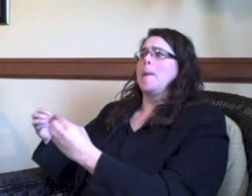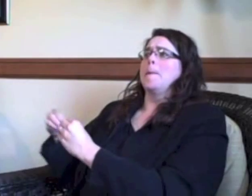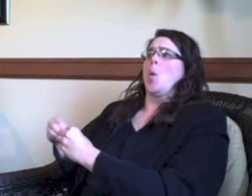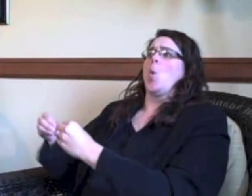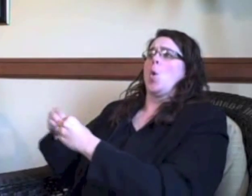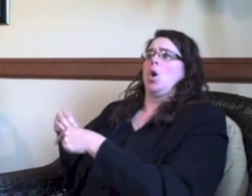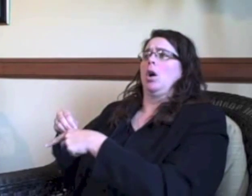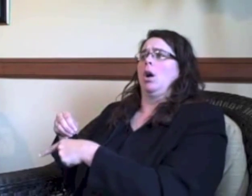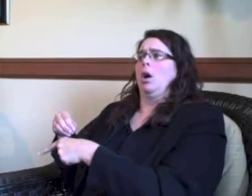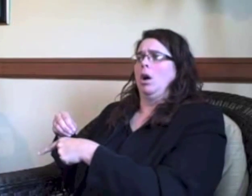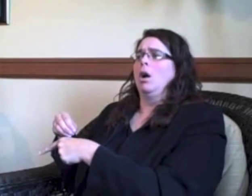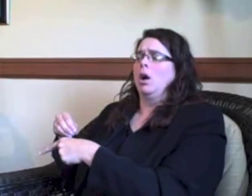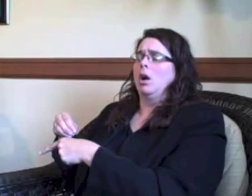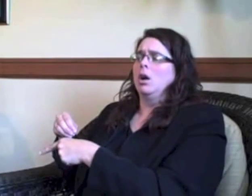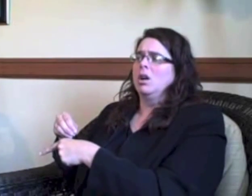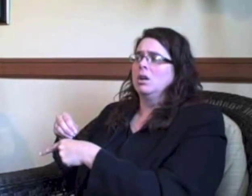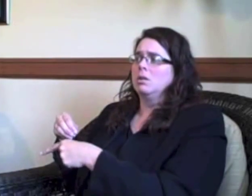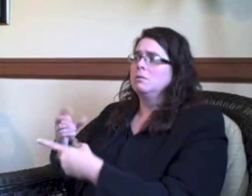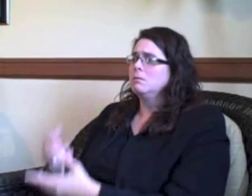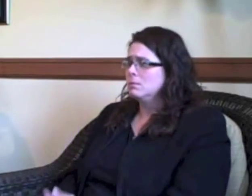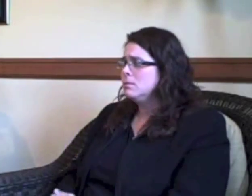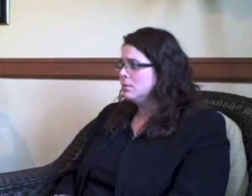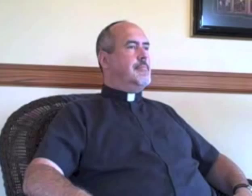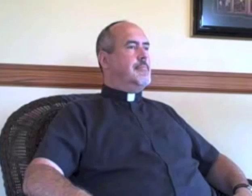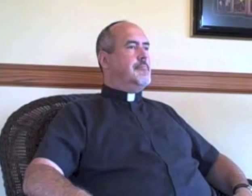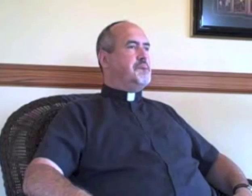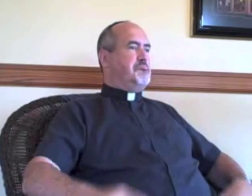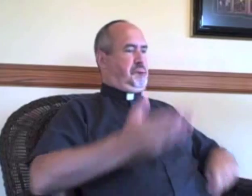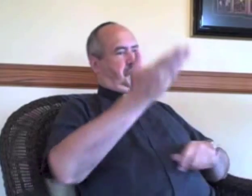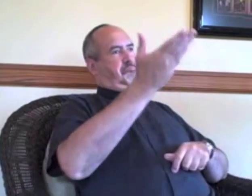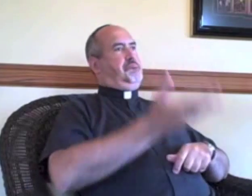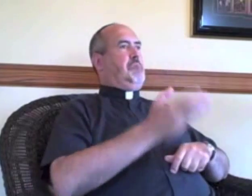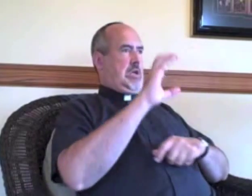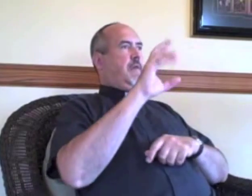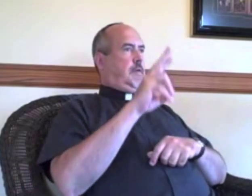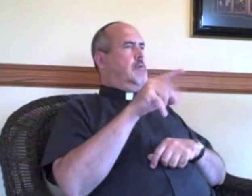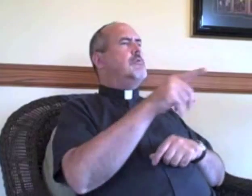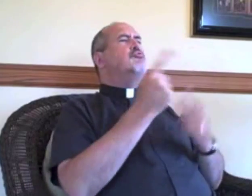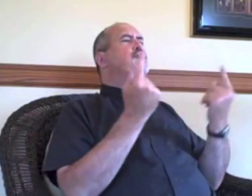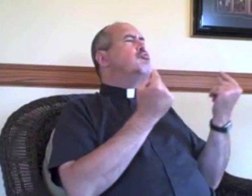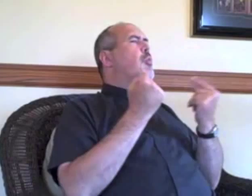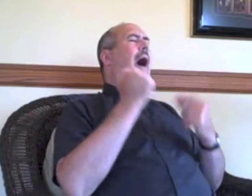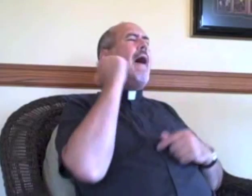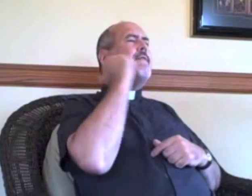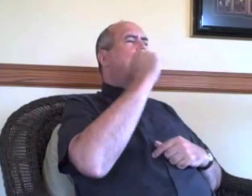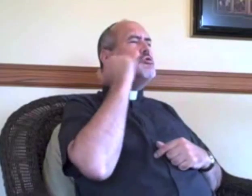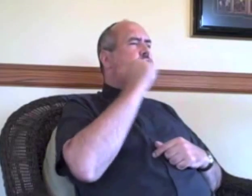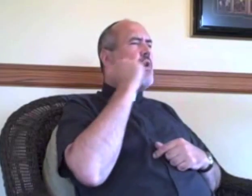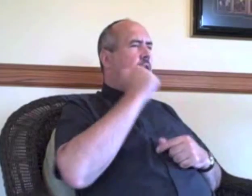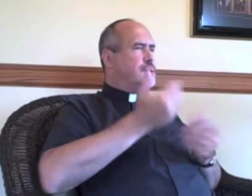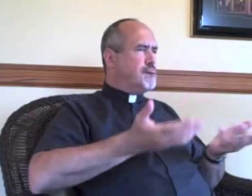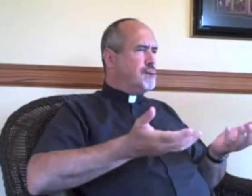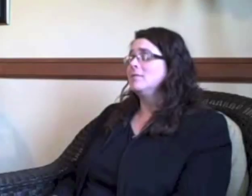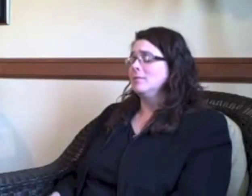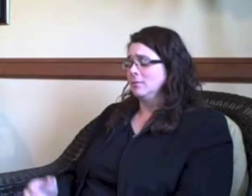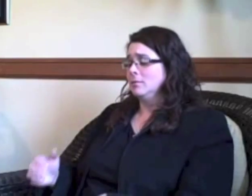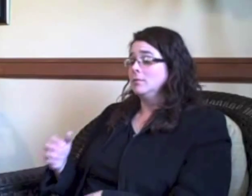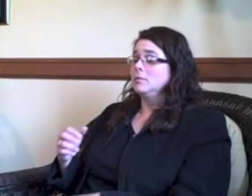we've seen more and more consecrated virgins. As a consecrated virgin, what do you do every